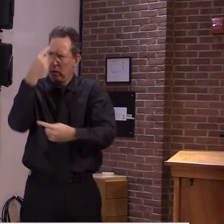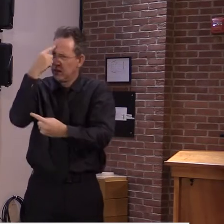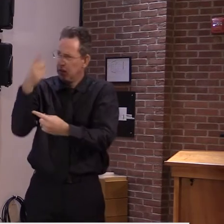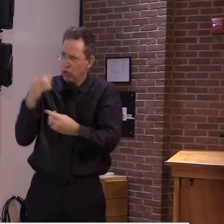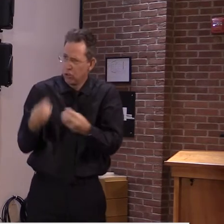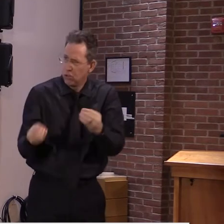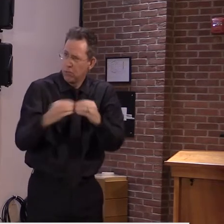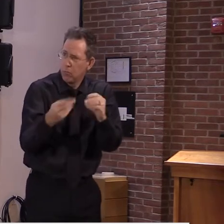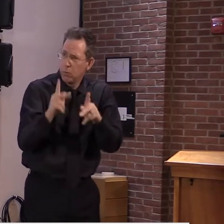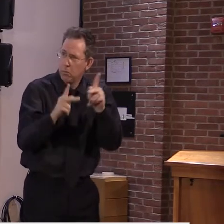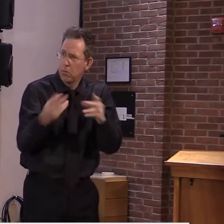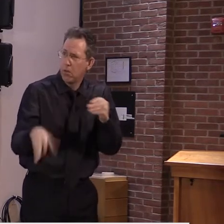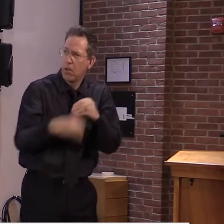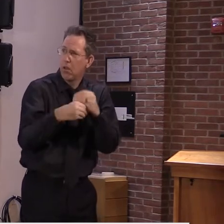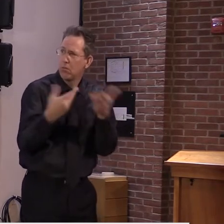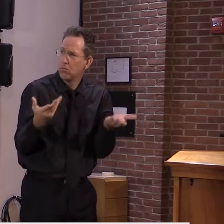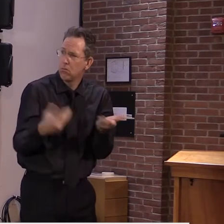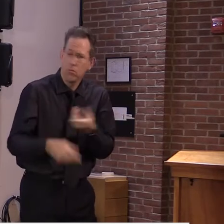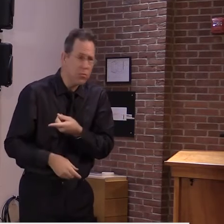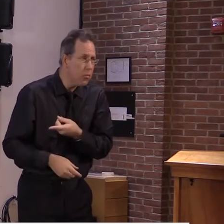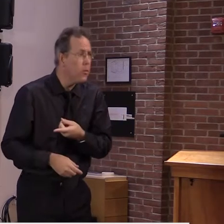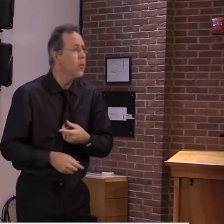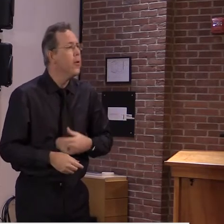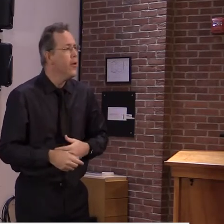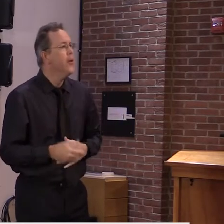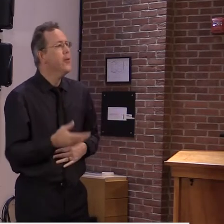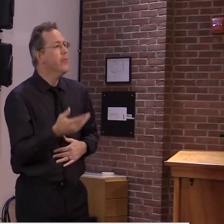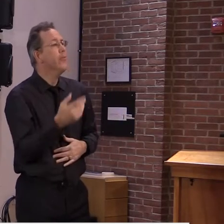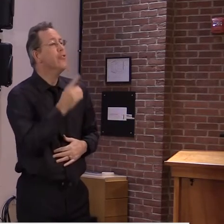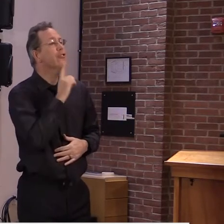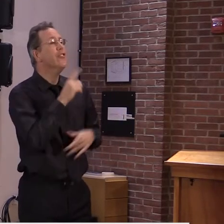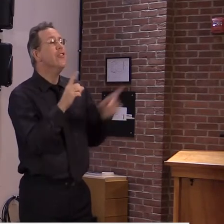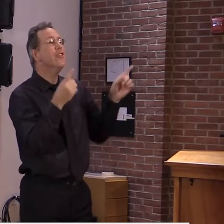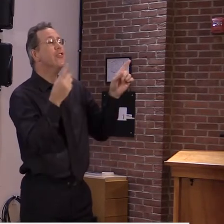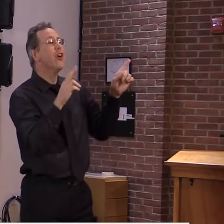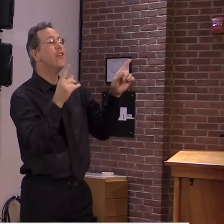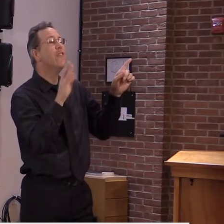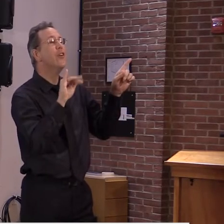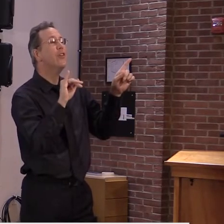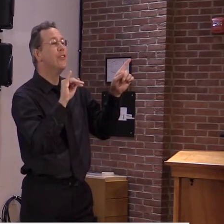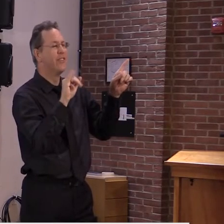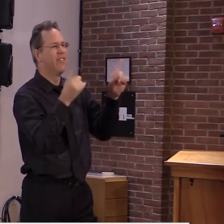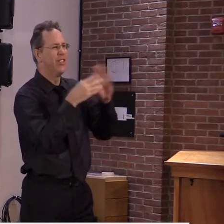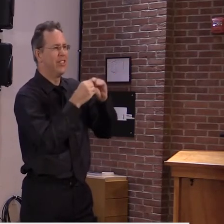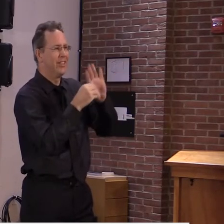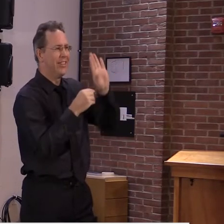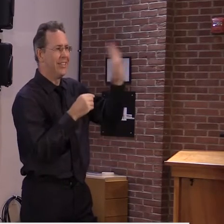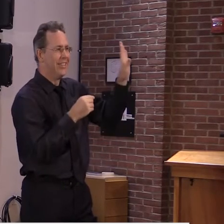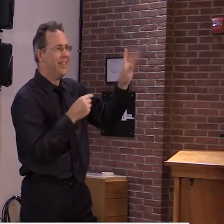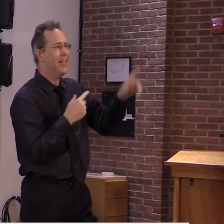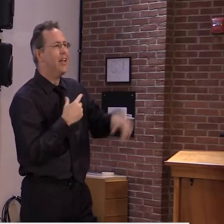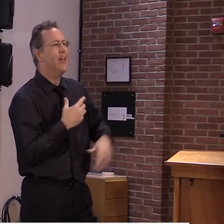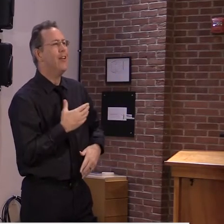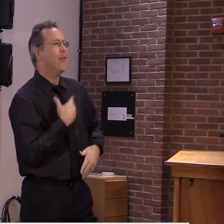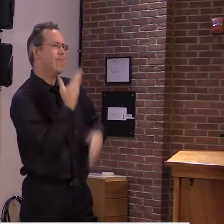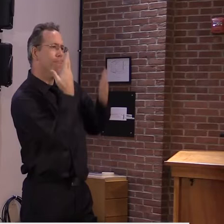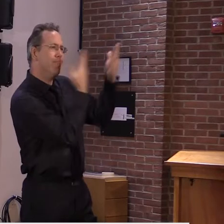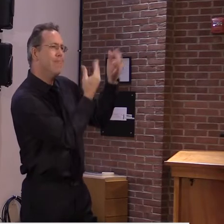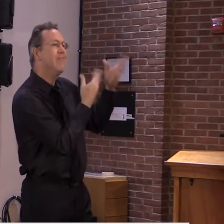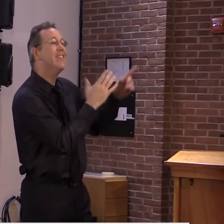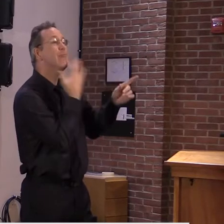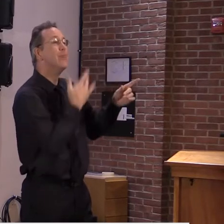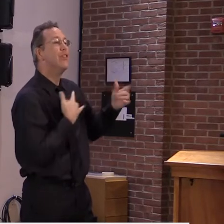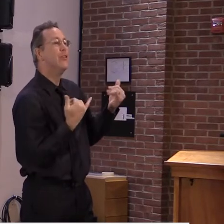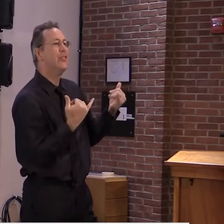we really don't know, because we're dealing with a novel virus, and we're not actually sure